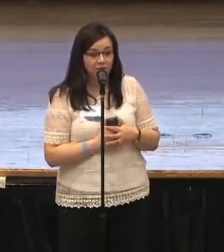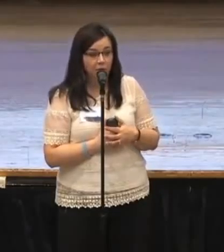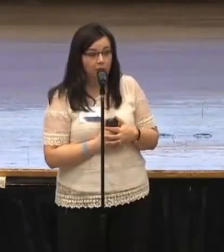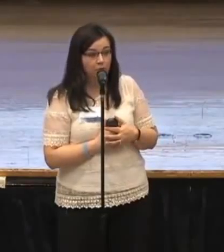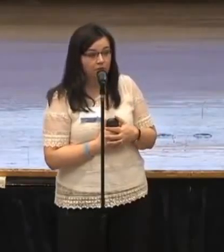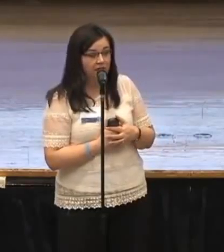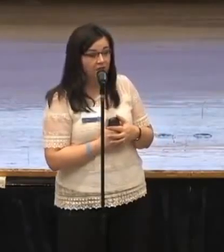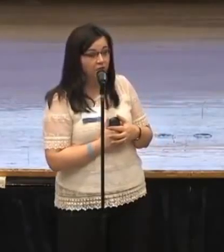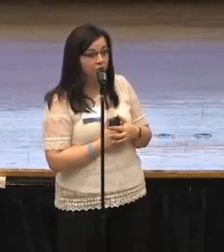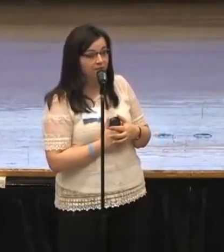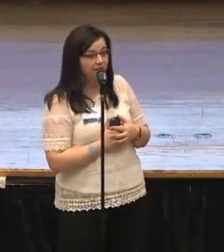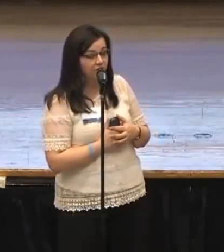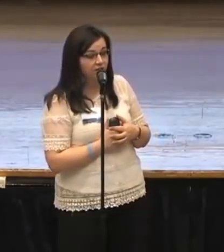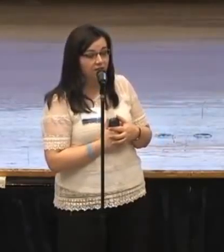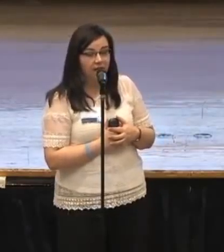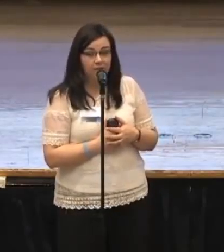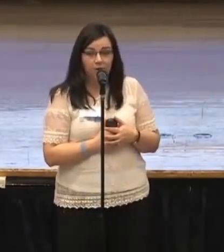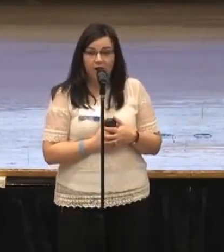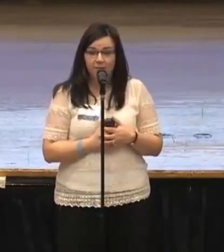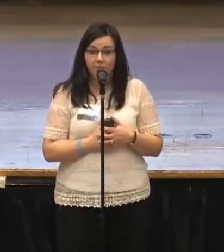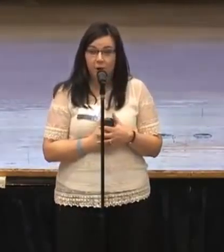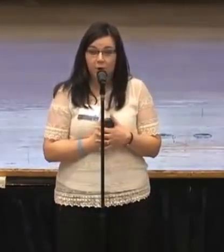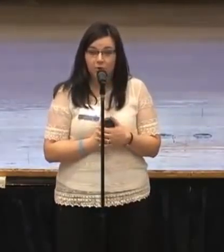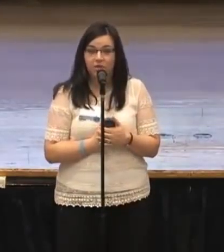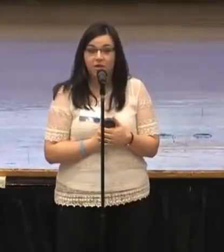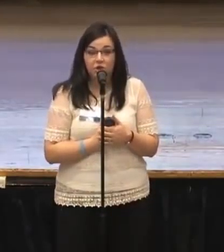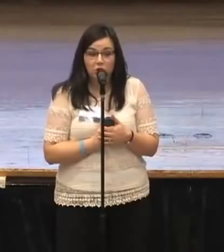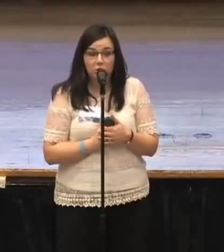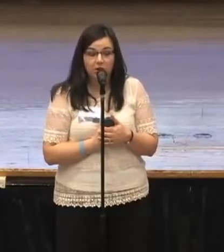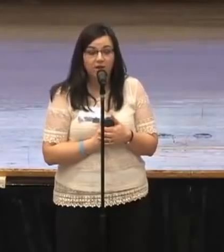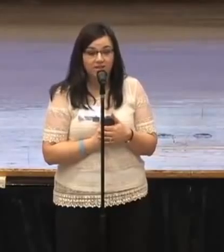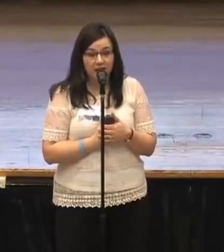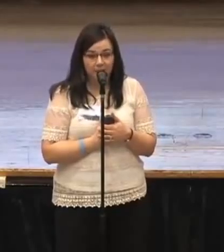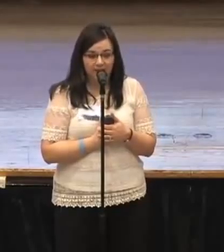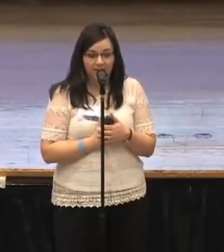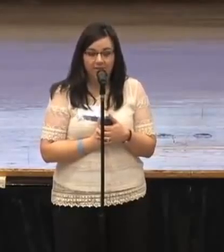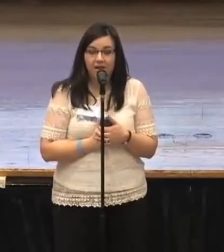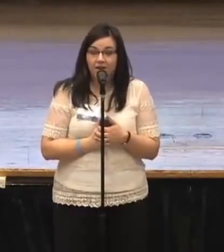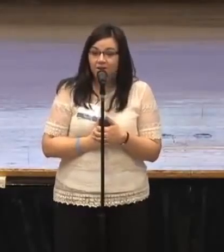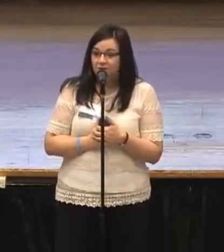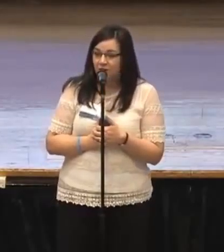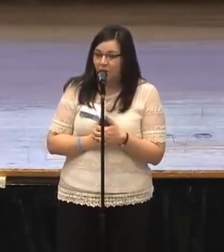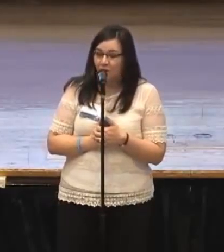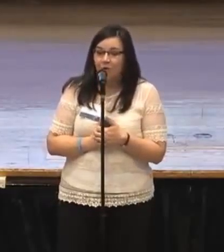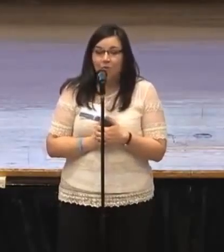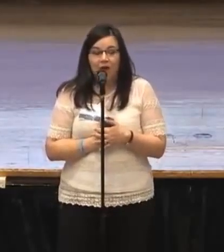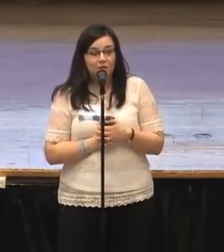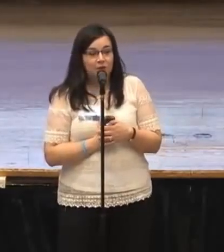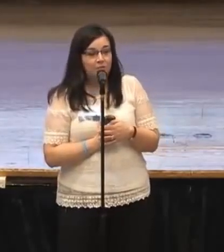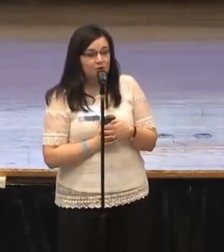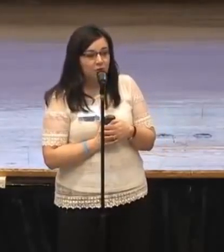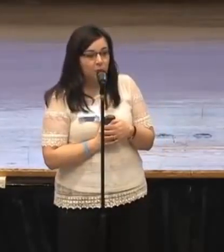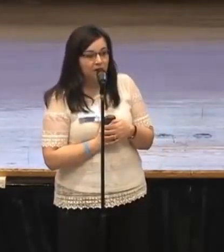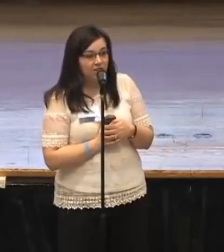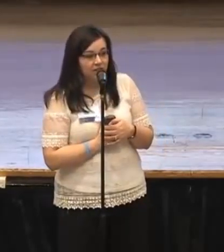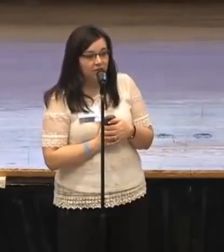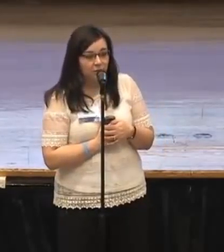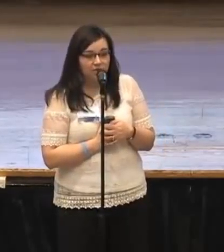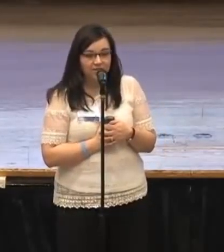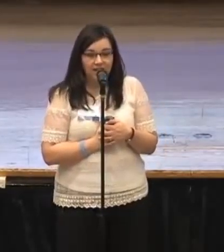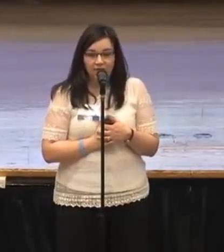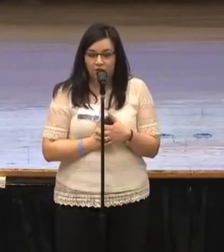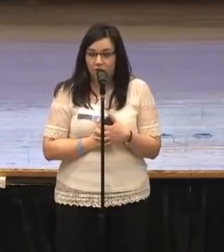discussed before we move to afternoon sessions, and perhaps pose new topics. So, as we move to our